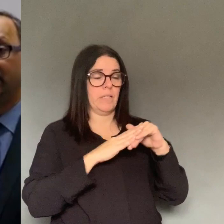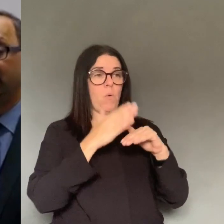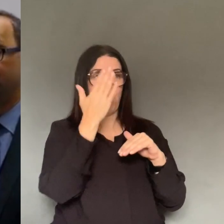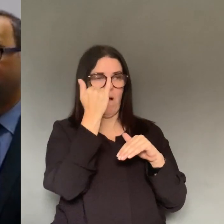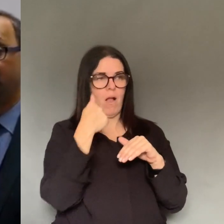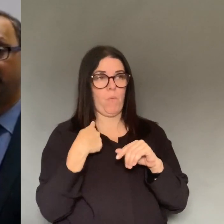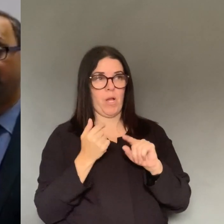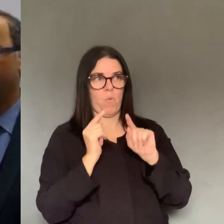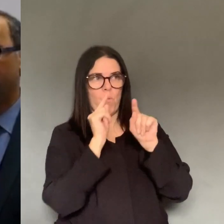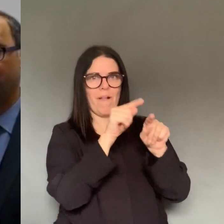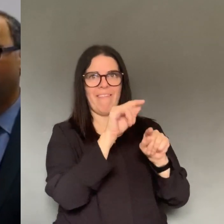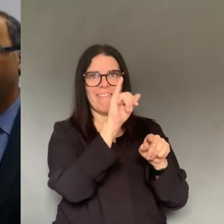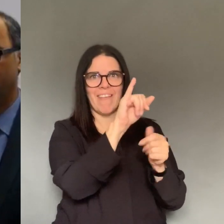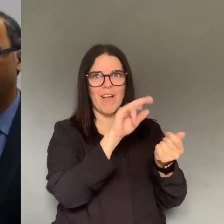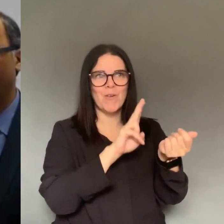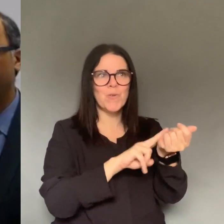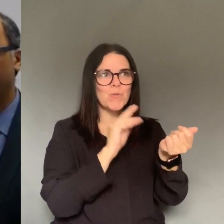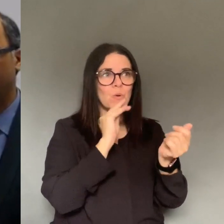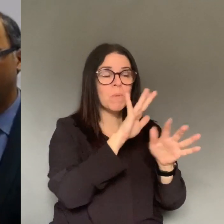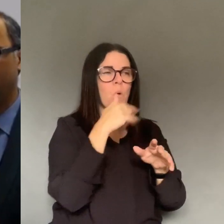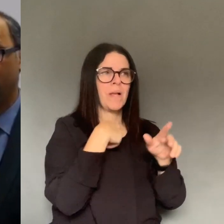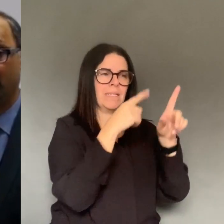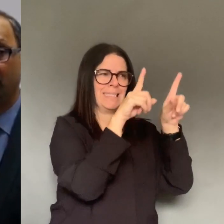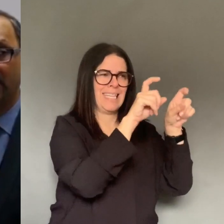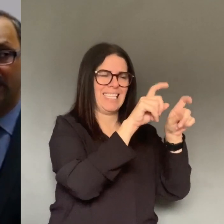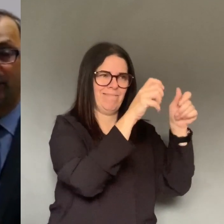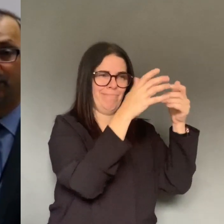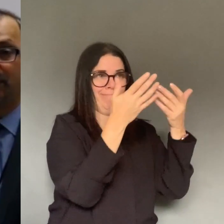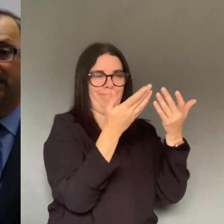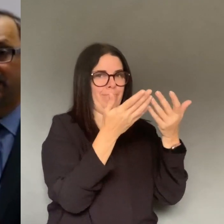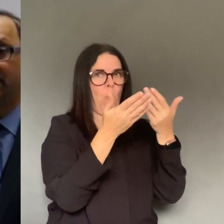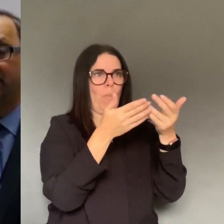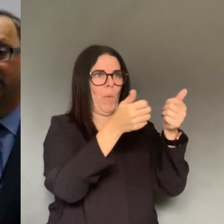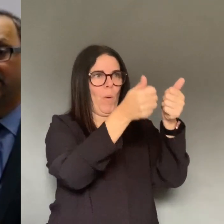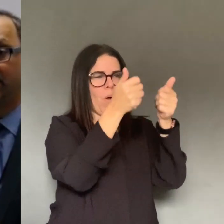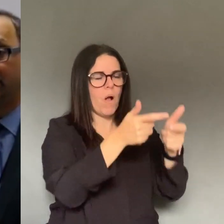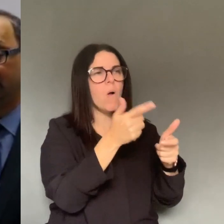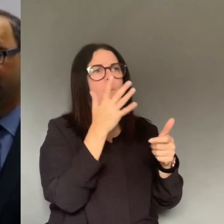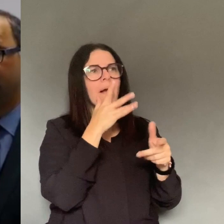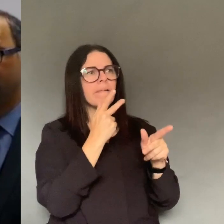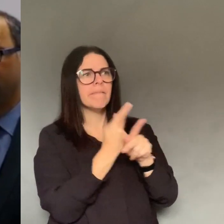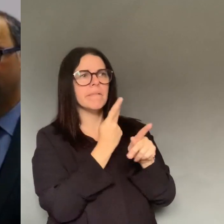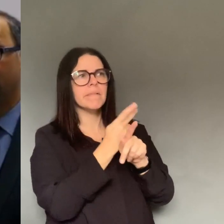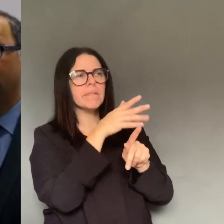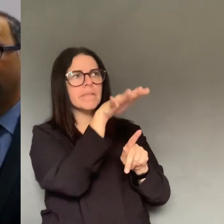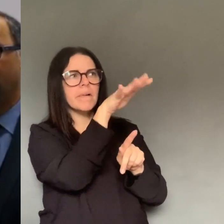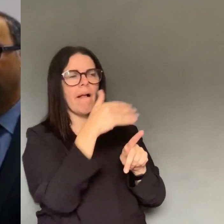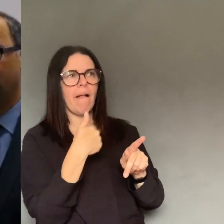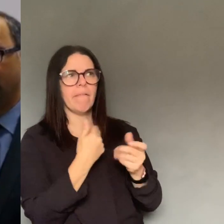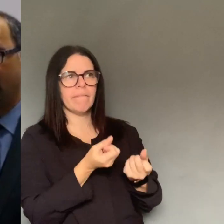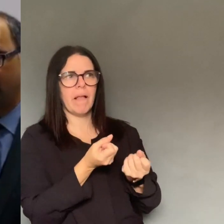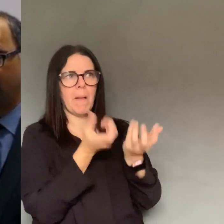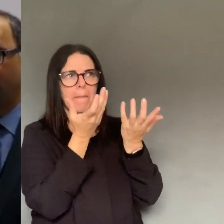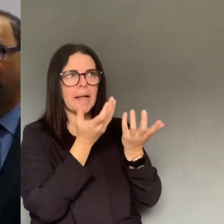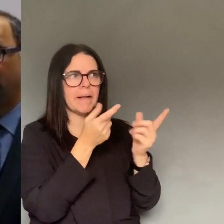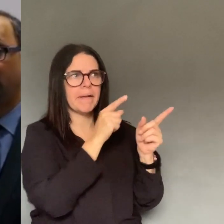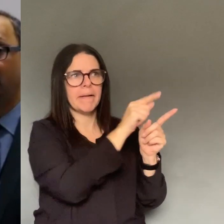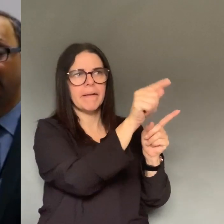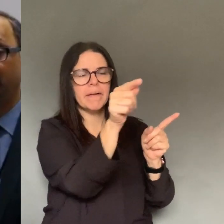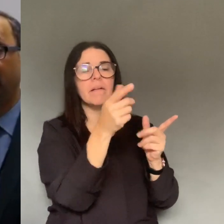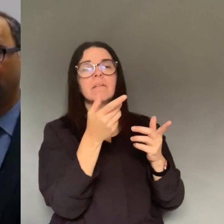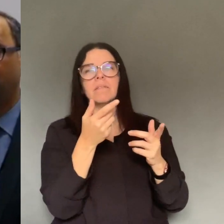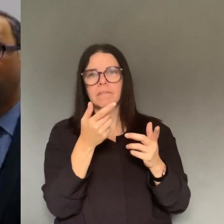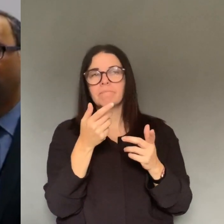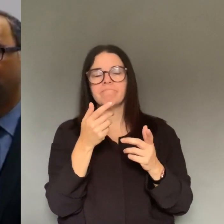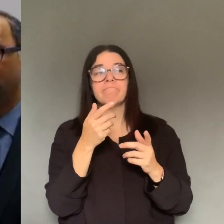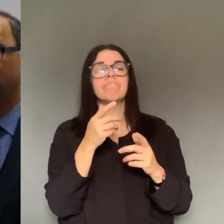we tested pretty much everyone in the homes just to make sure that we have a good baseline on these facilities. And as expected, we